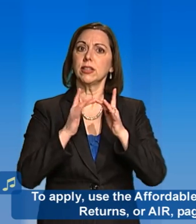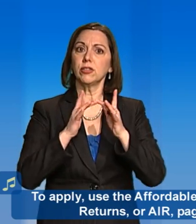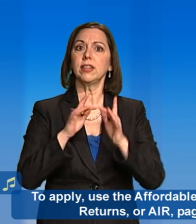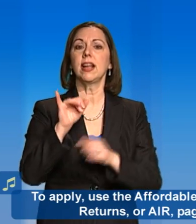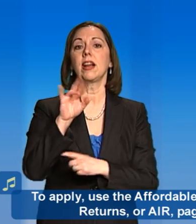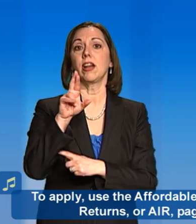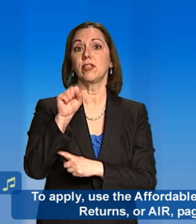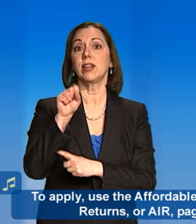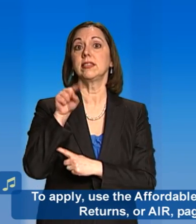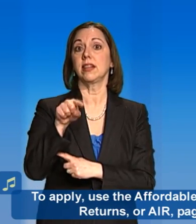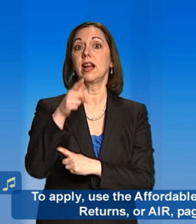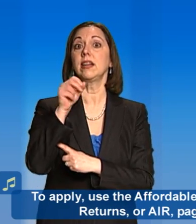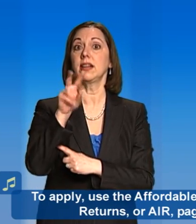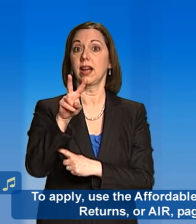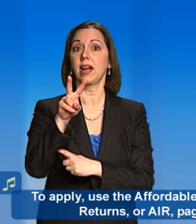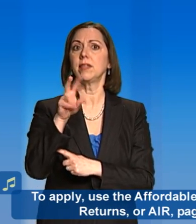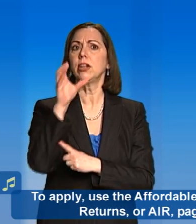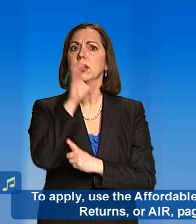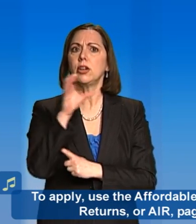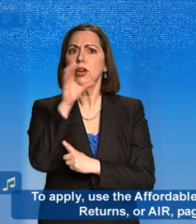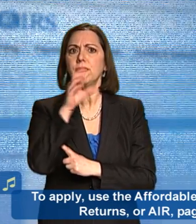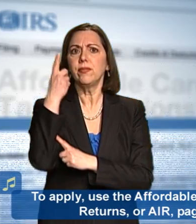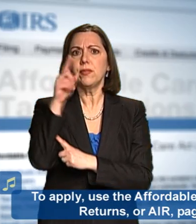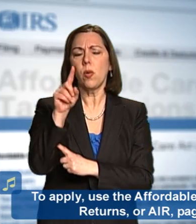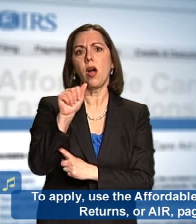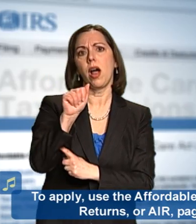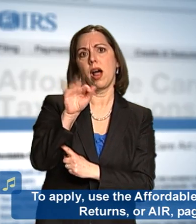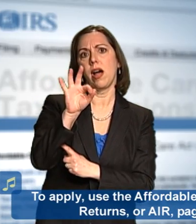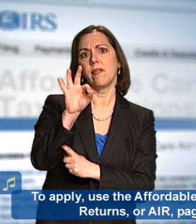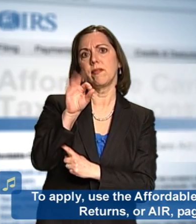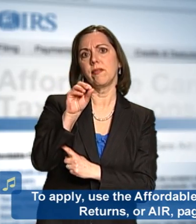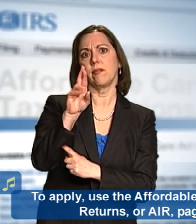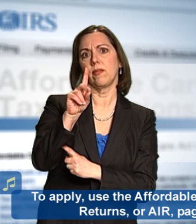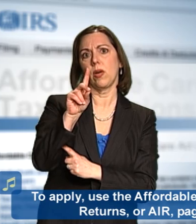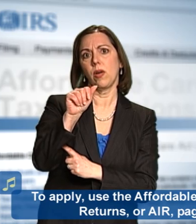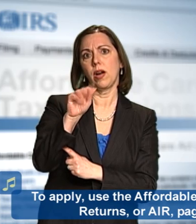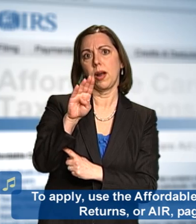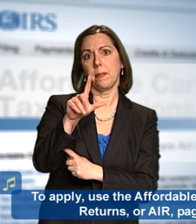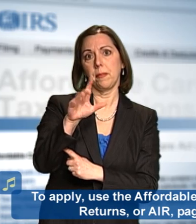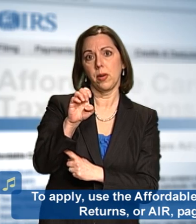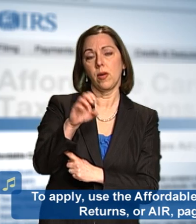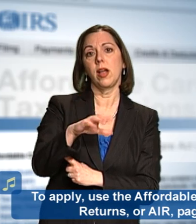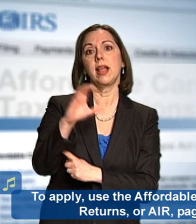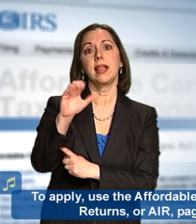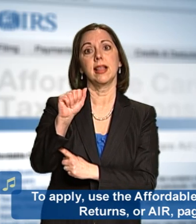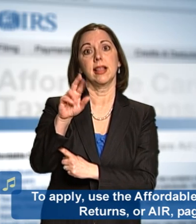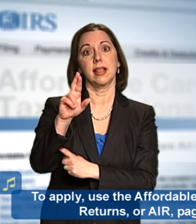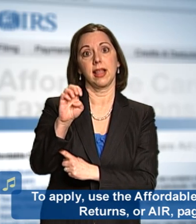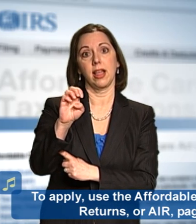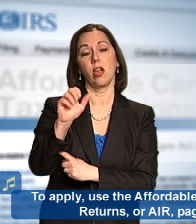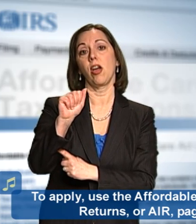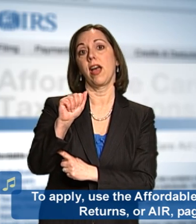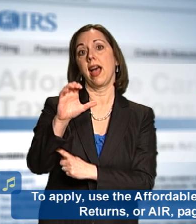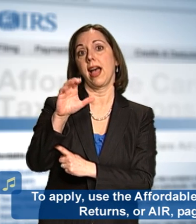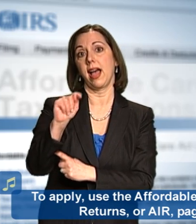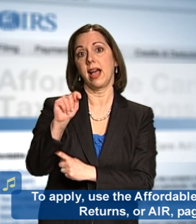To apply, use the Affordable Care Act Information Returns, or AIR page,